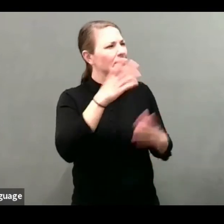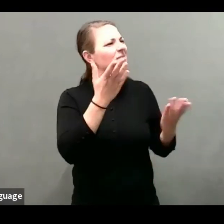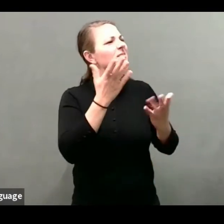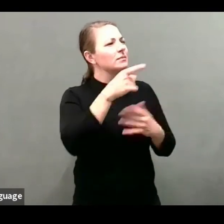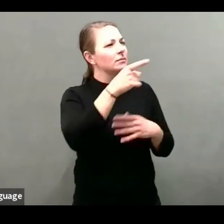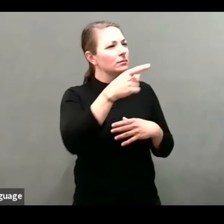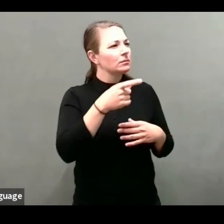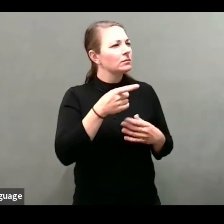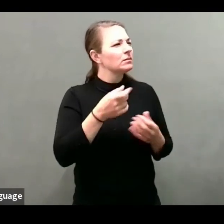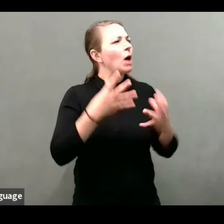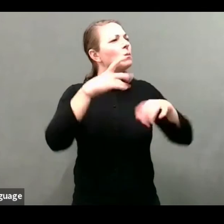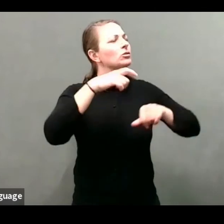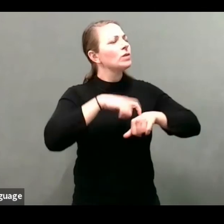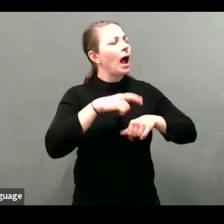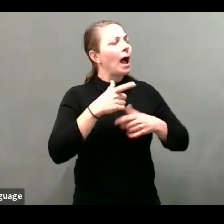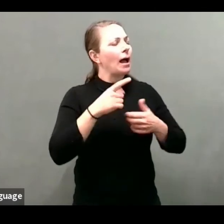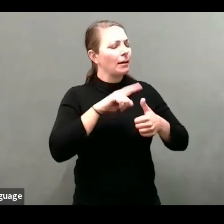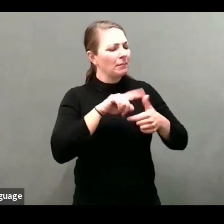side effects, or